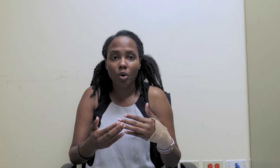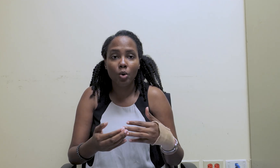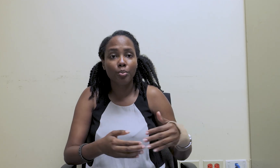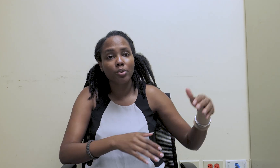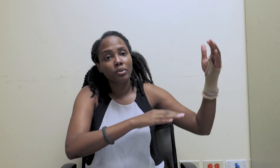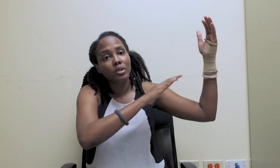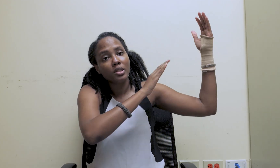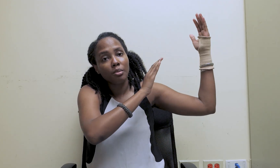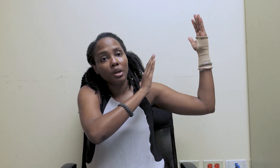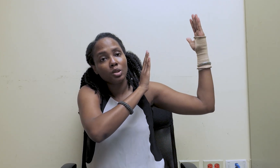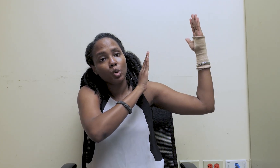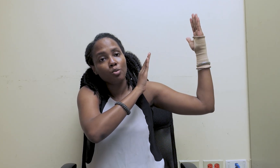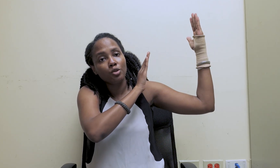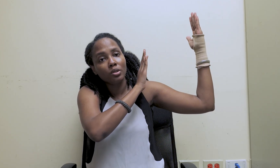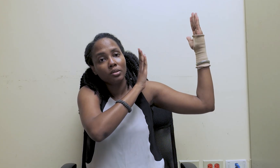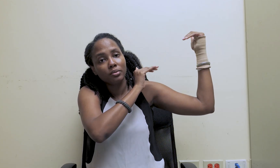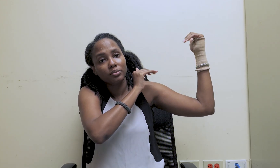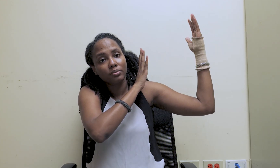hope, same thing as hopeful.